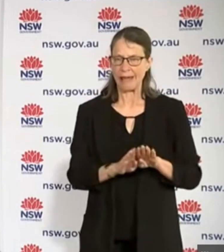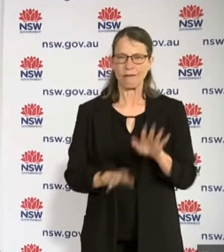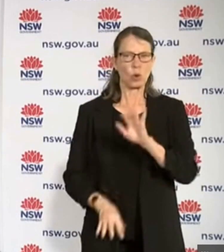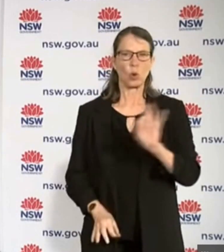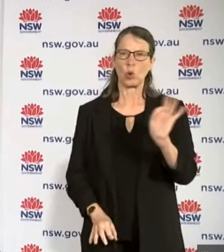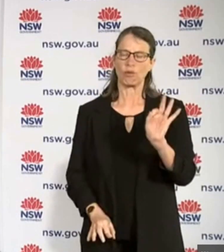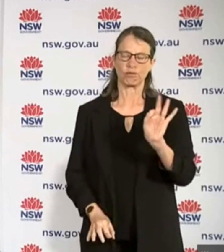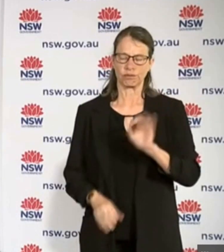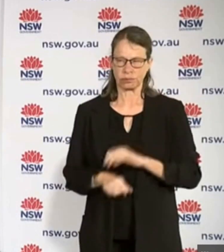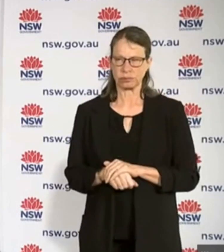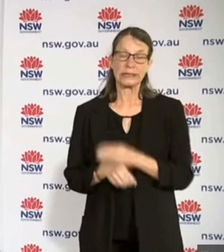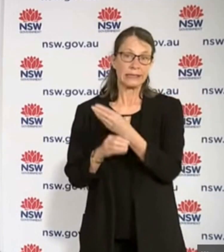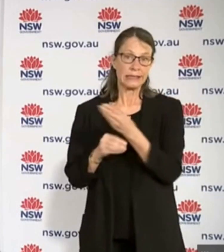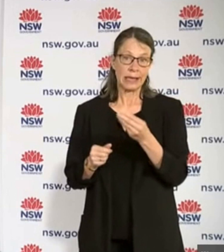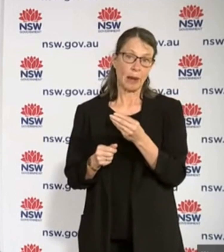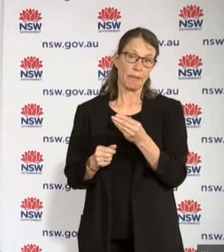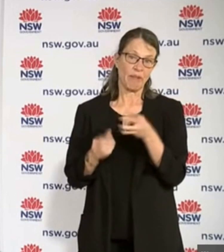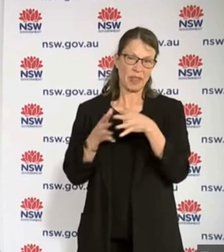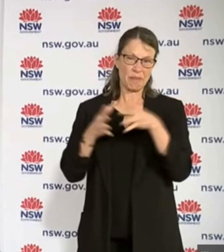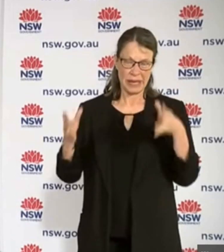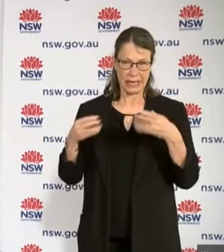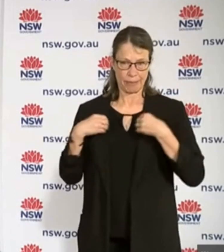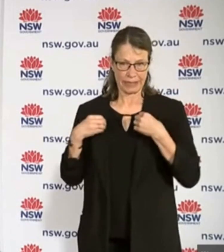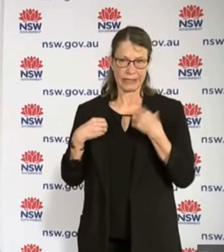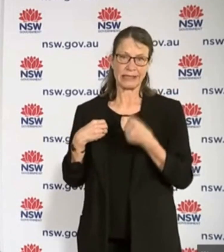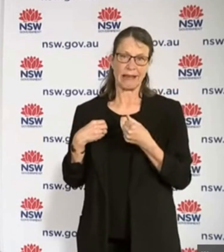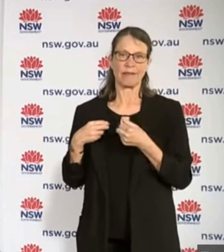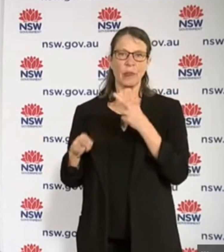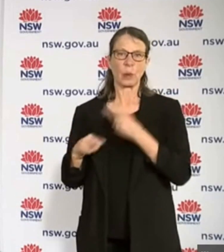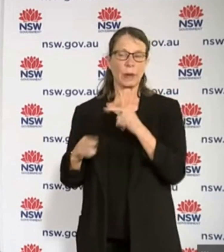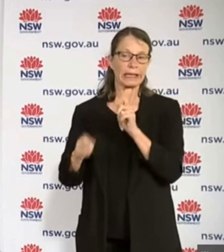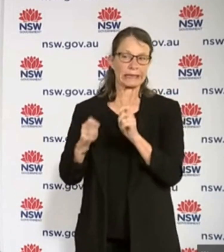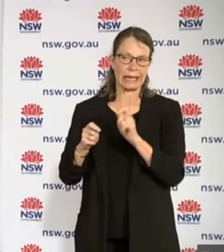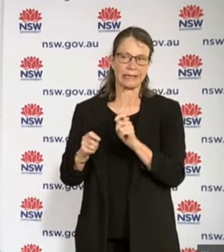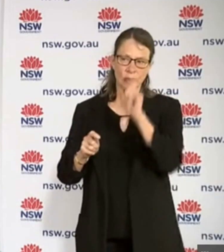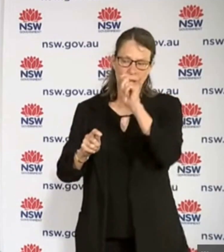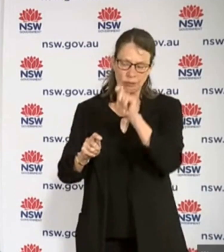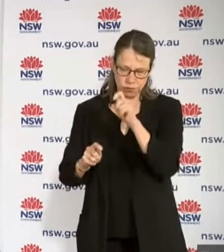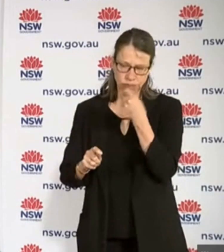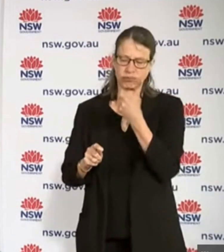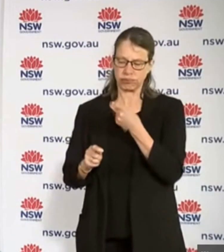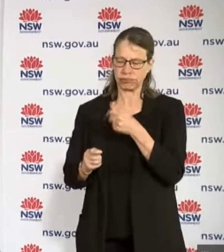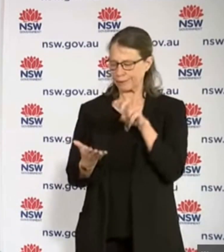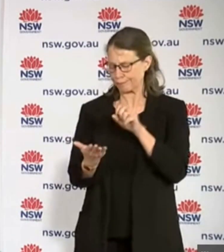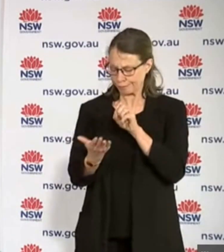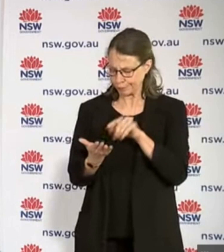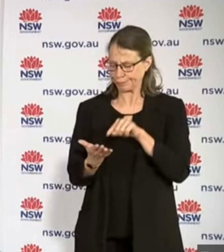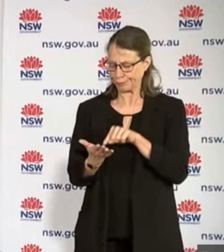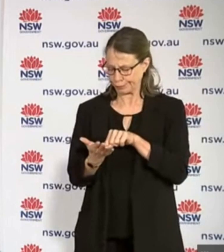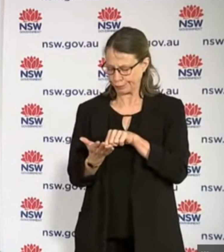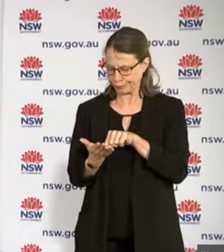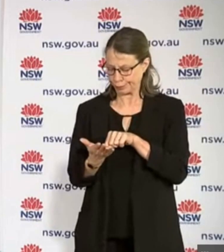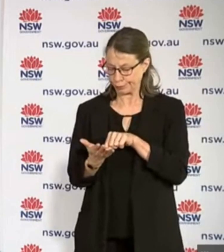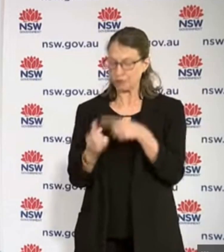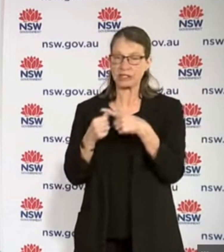put in rapid antigen testing, and that will we're learning about the utility of that, and I think a number